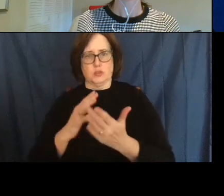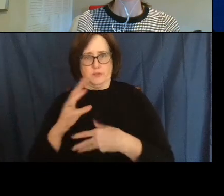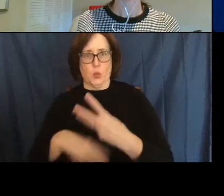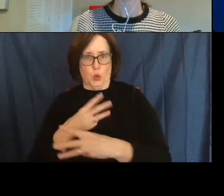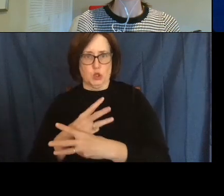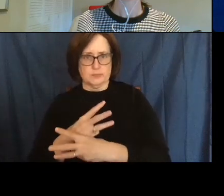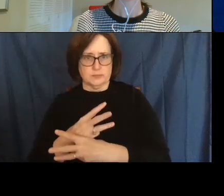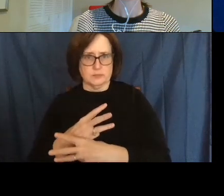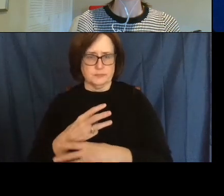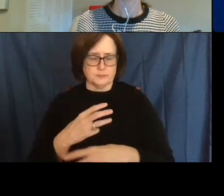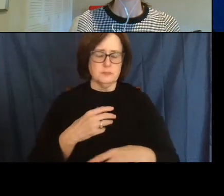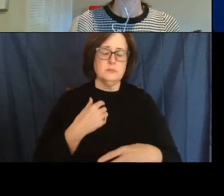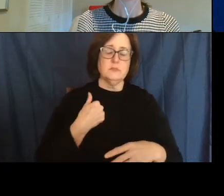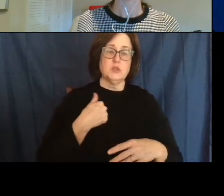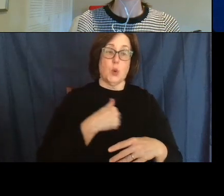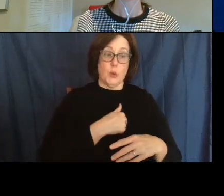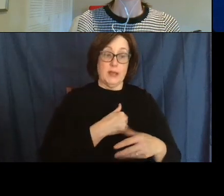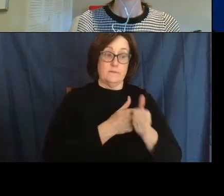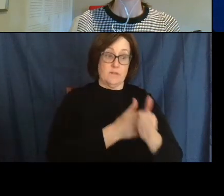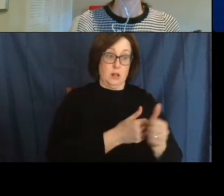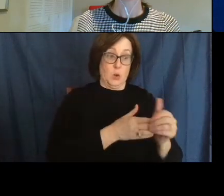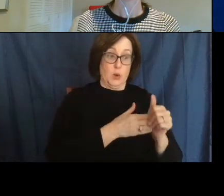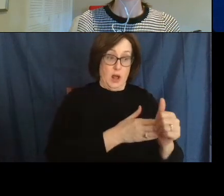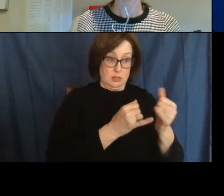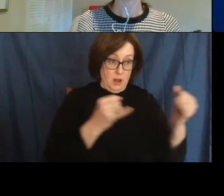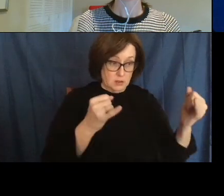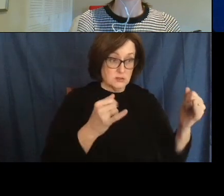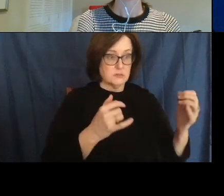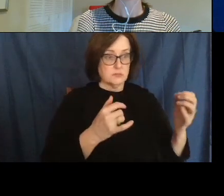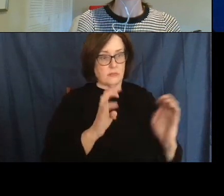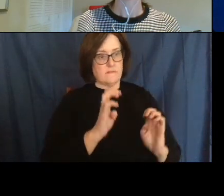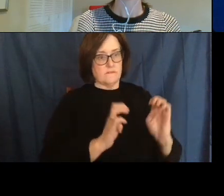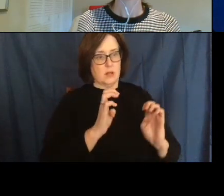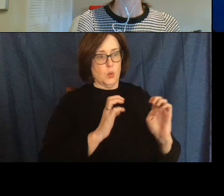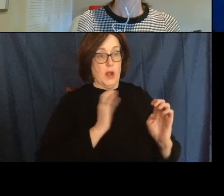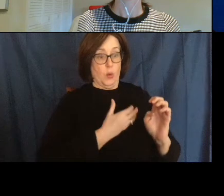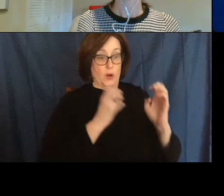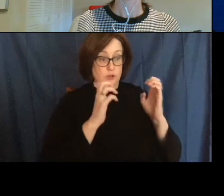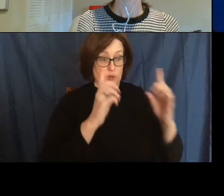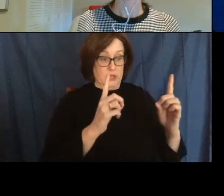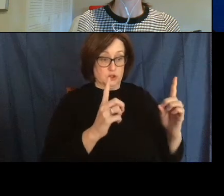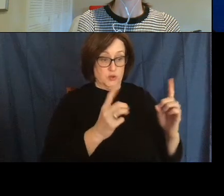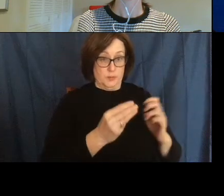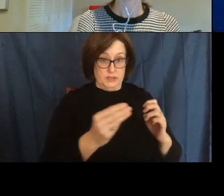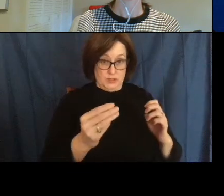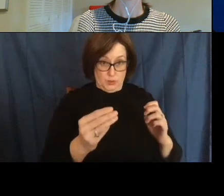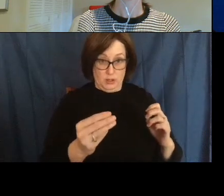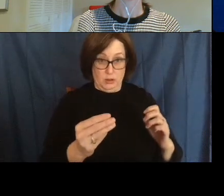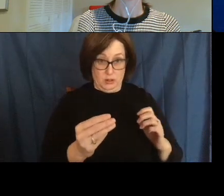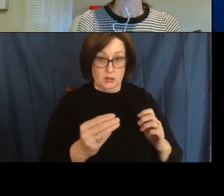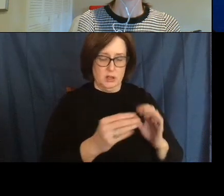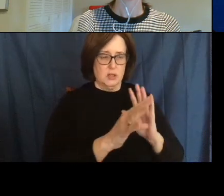that really we follow when we're evaluating educational material that help us choose the products that are going to